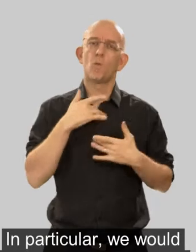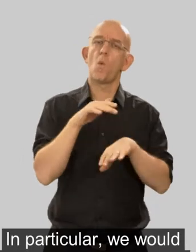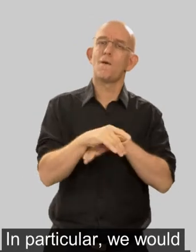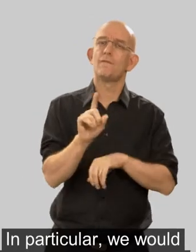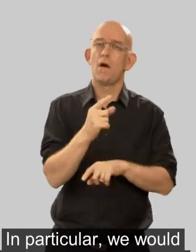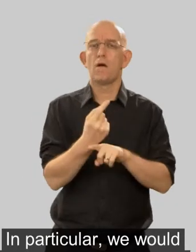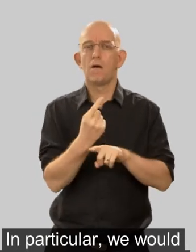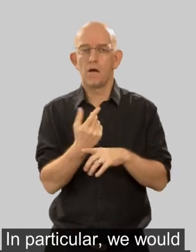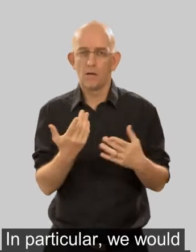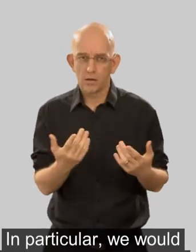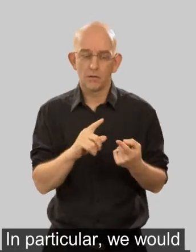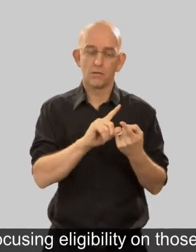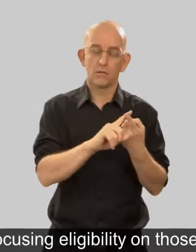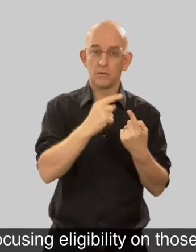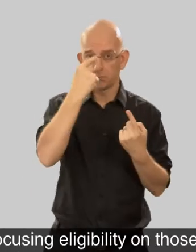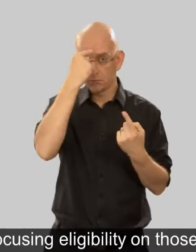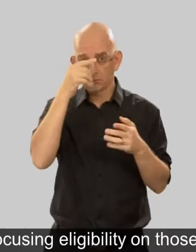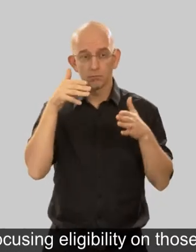In particular, we would welcome comments on